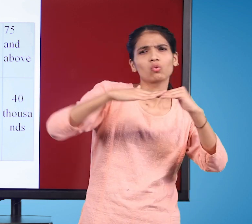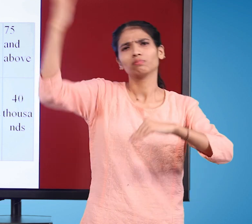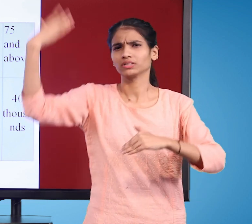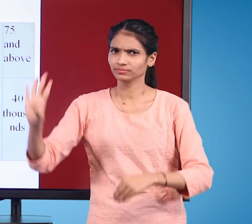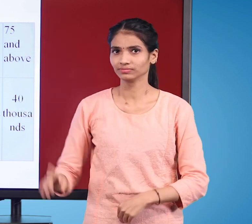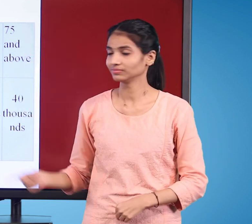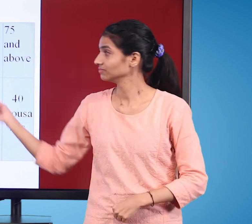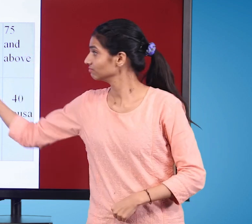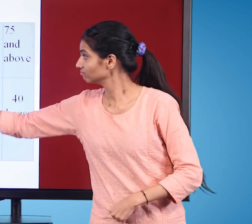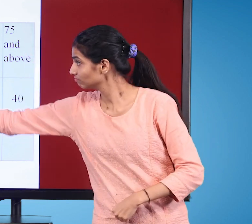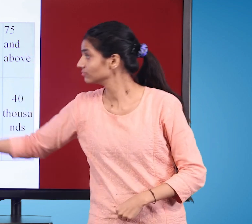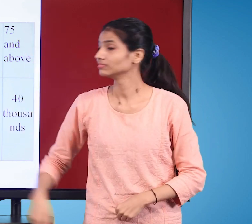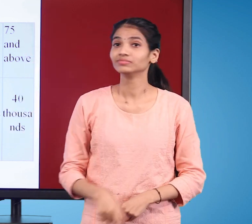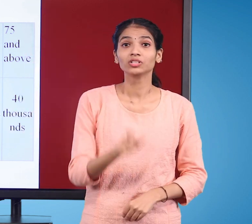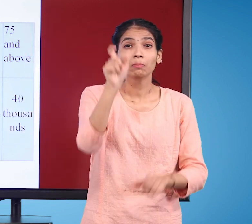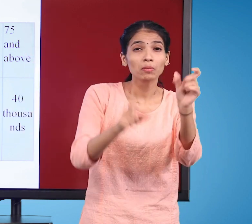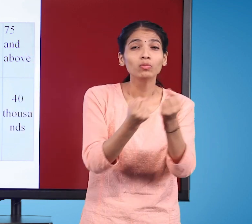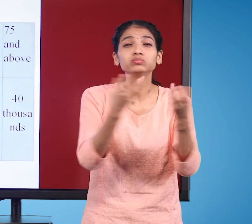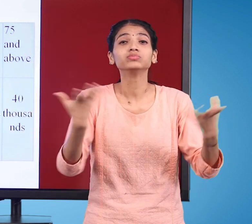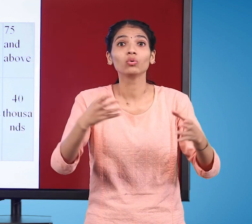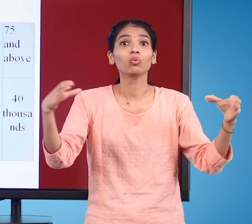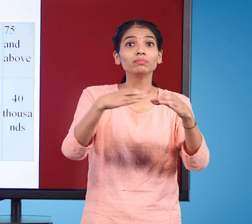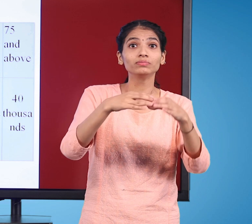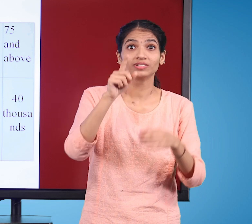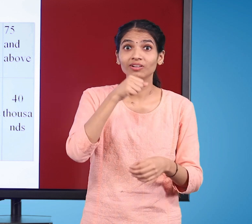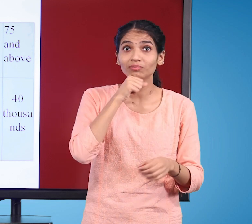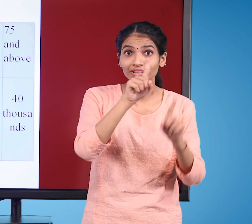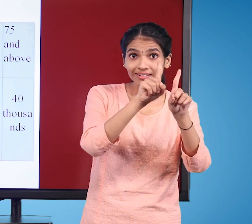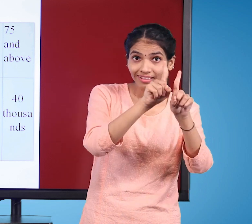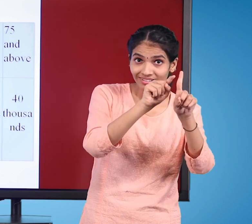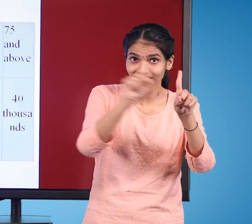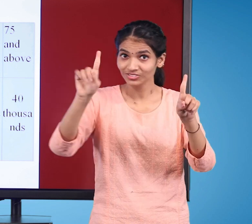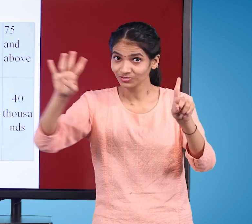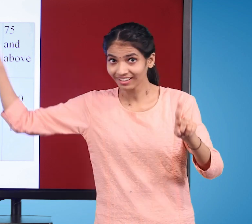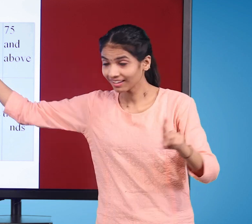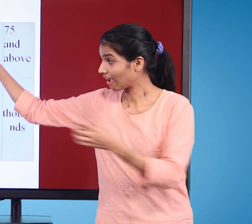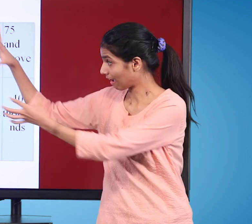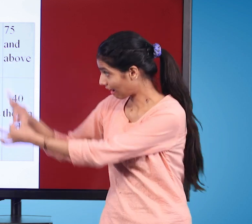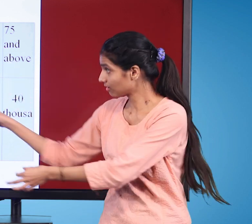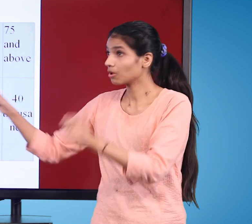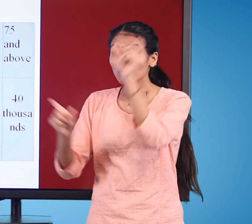1,20,000. 60 to 74, 80,000. 75 and